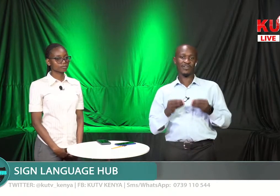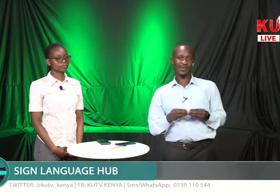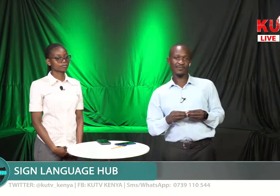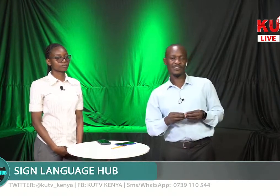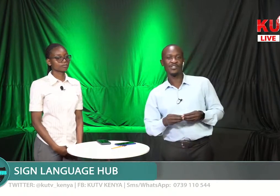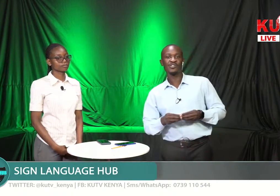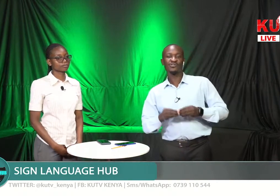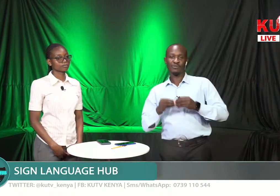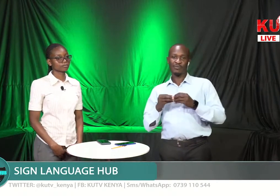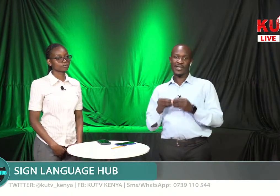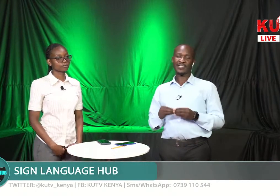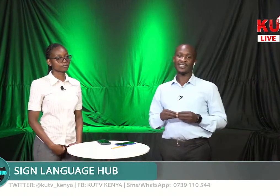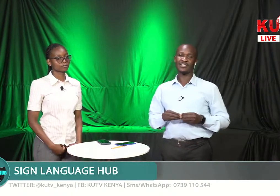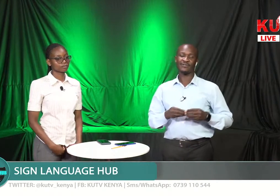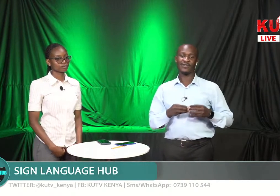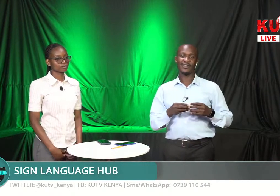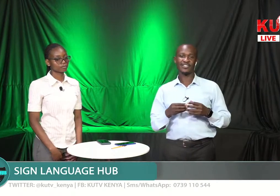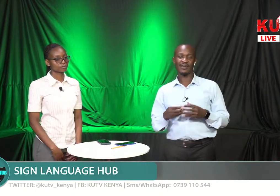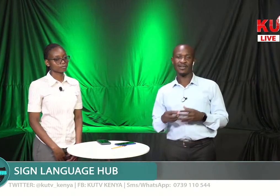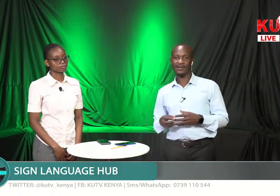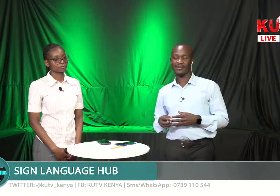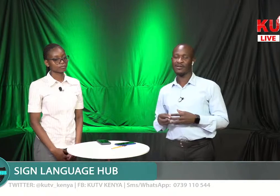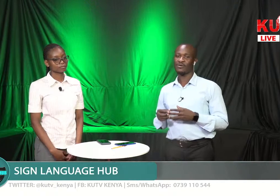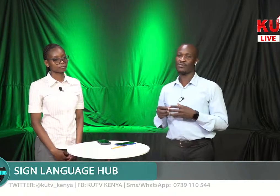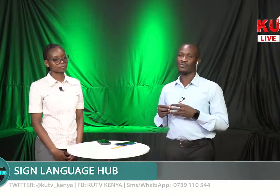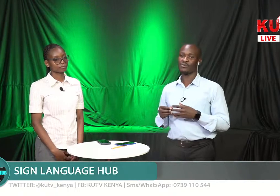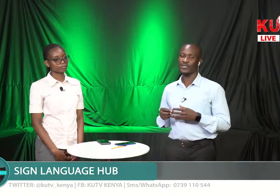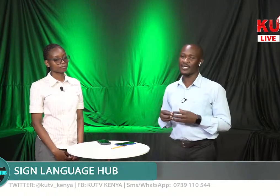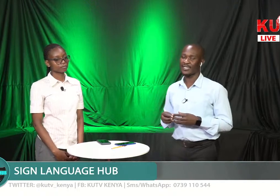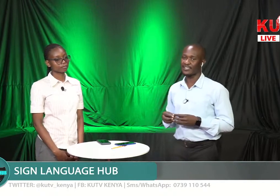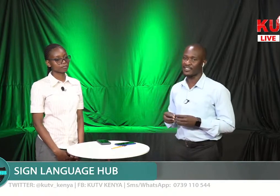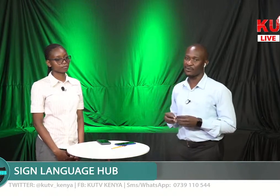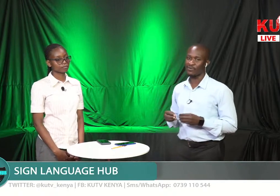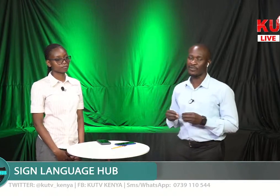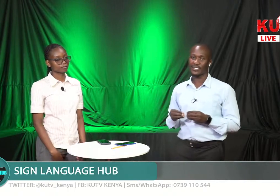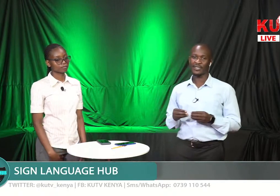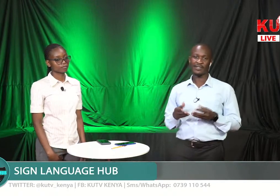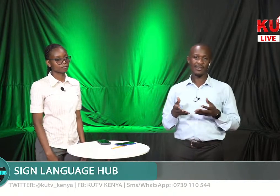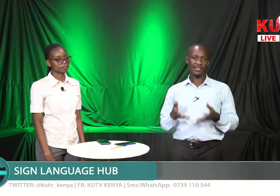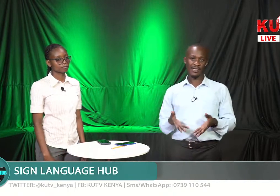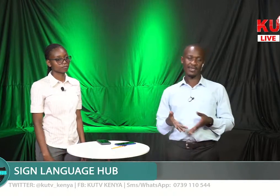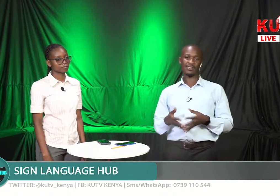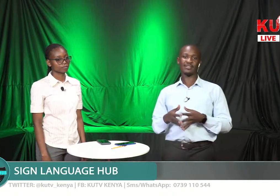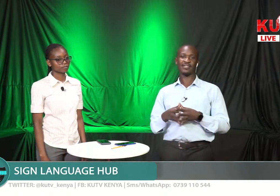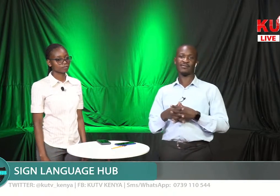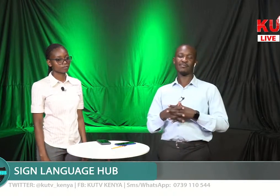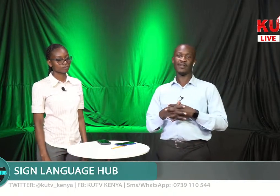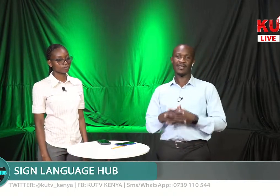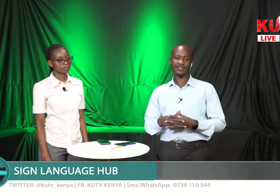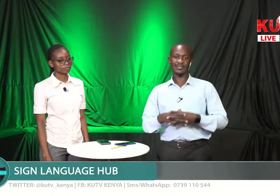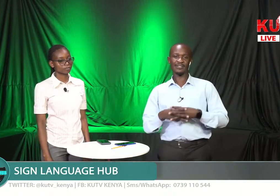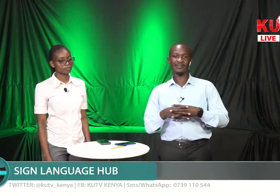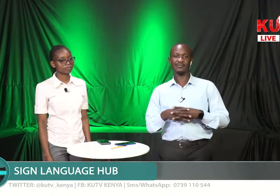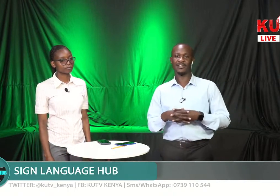kept to practice for the entire week until we meet again here in the same place, the same